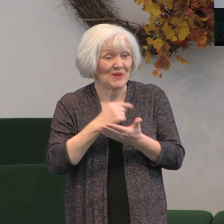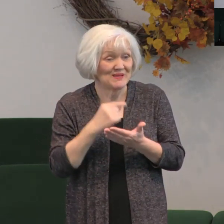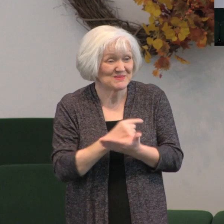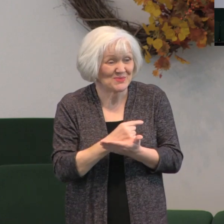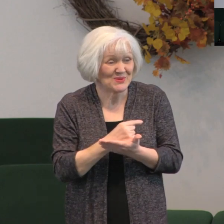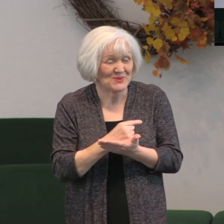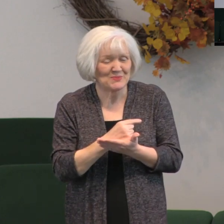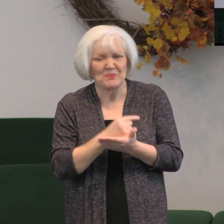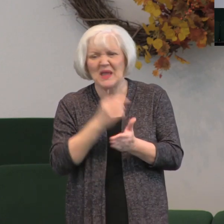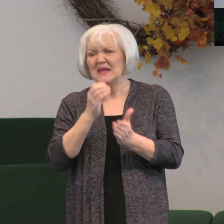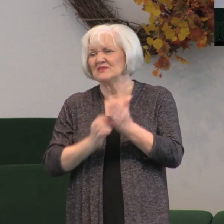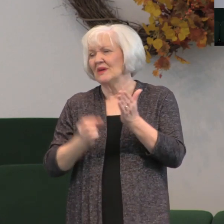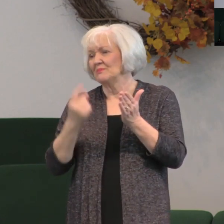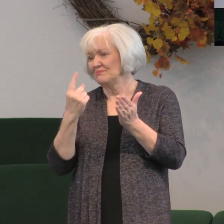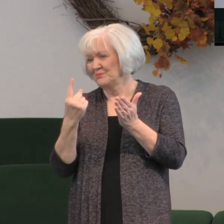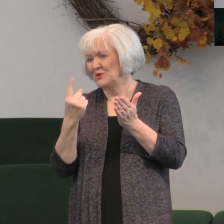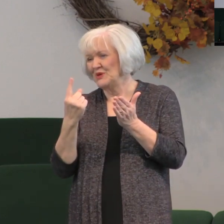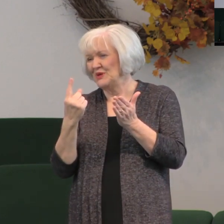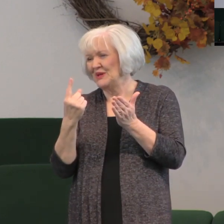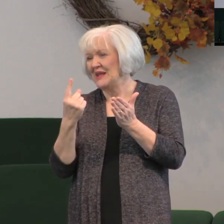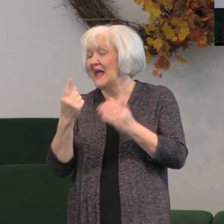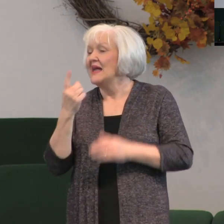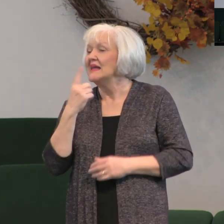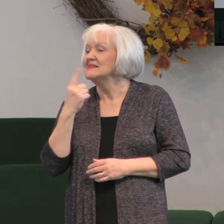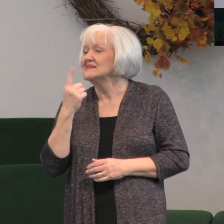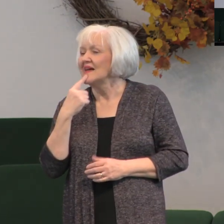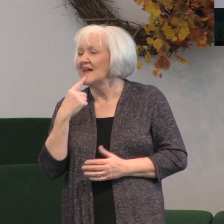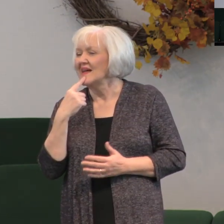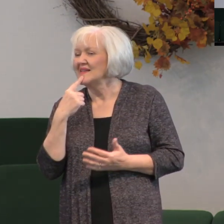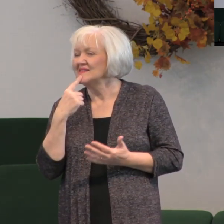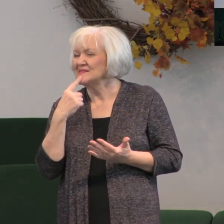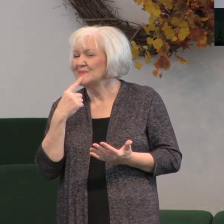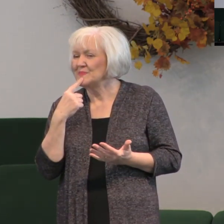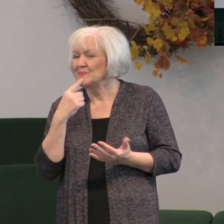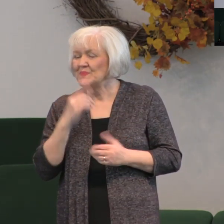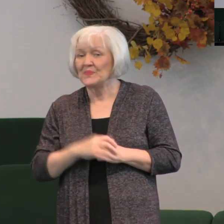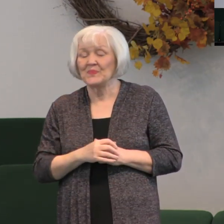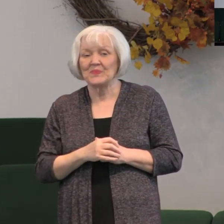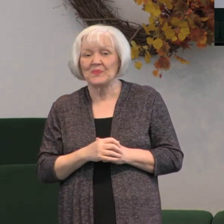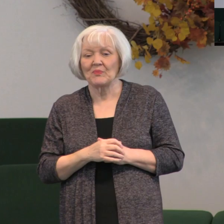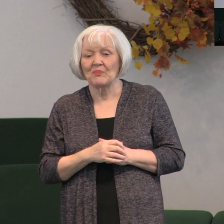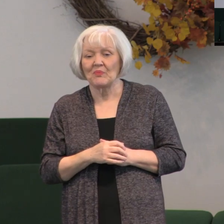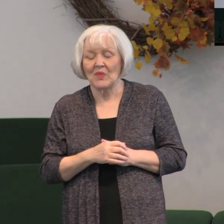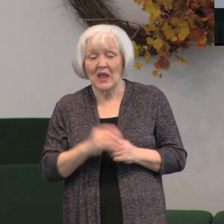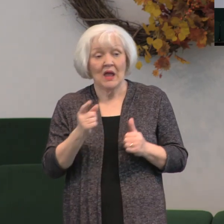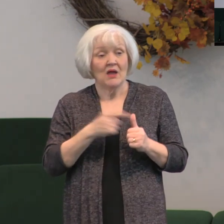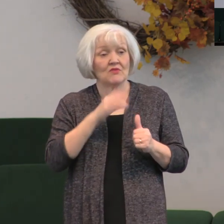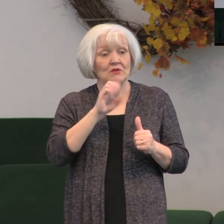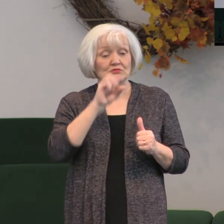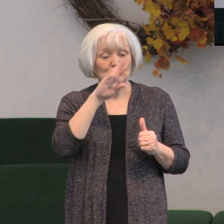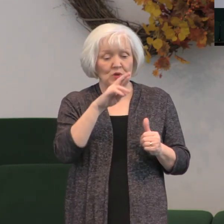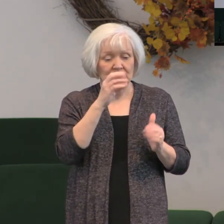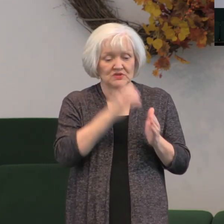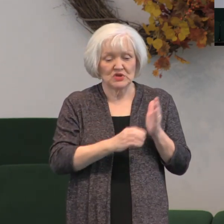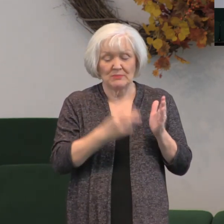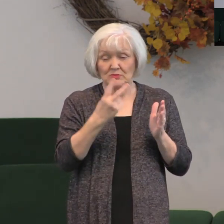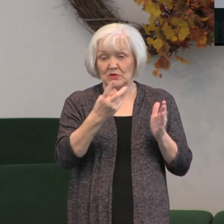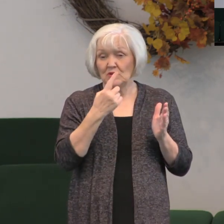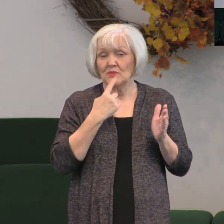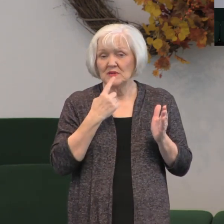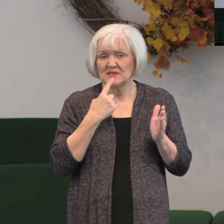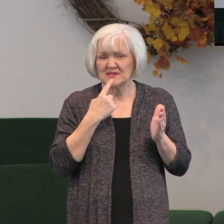in chapter 1 and he says that in 1 Corinthians chapter 2 actually he says